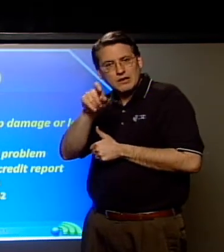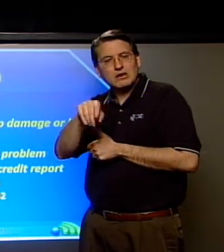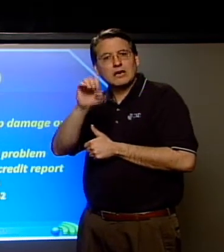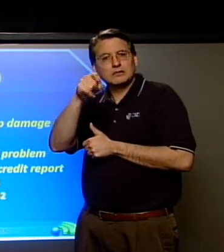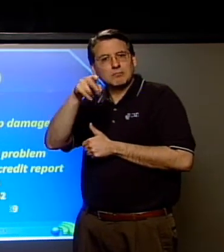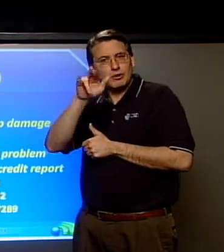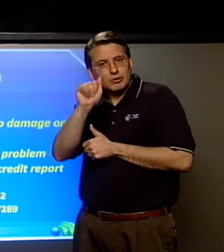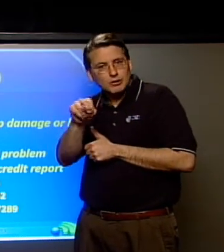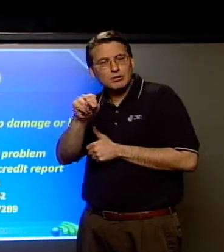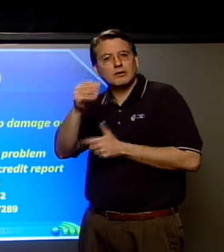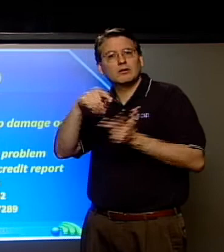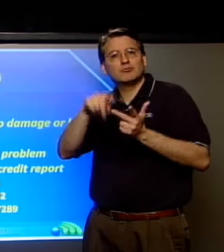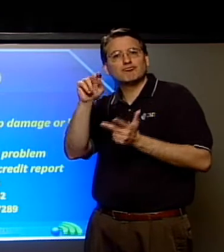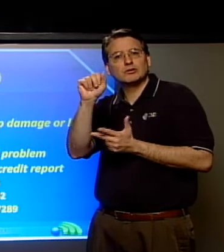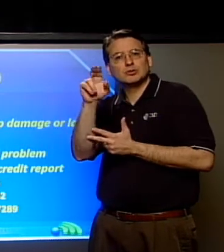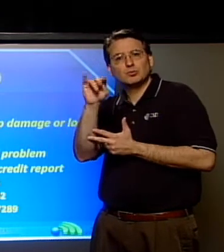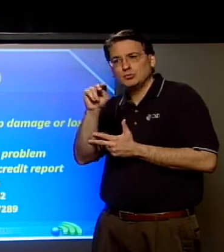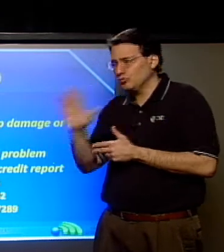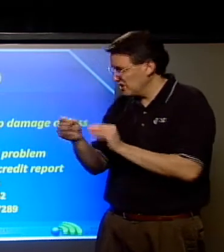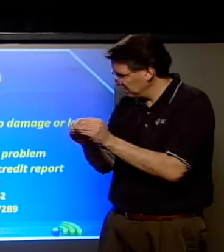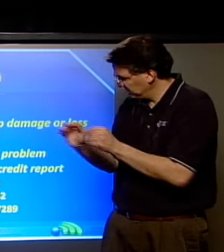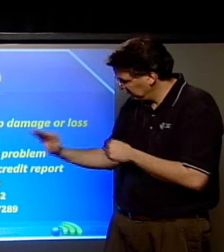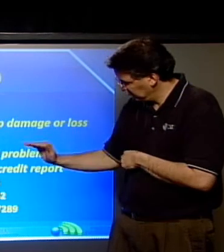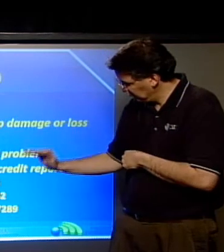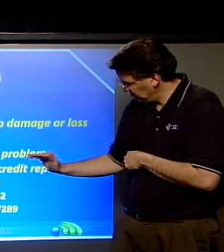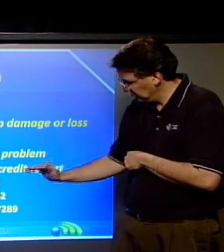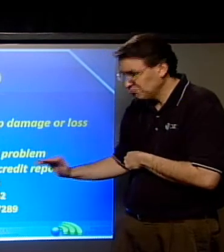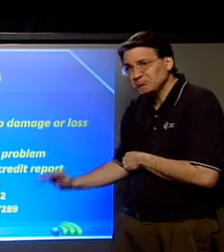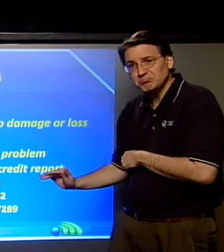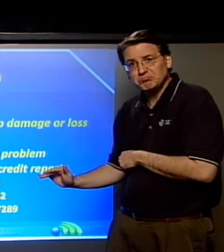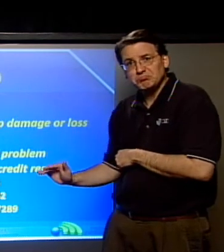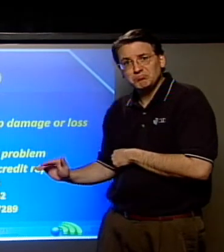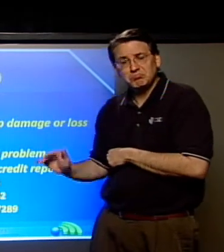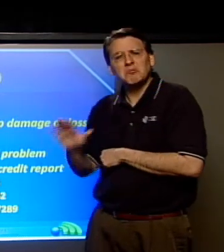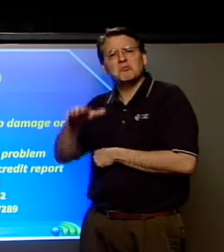by calling each of these 3 numbers for Equifax, Experian, and TransUnion.